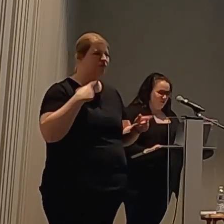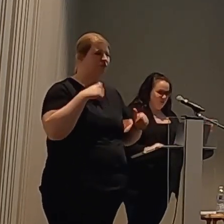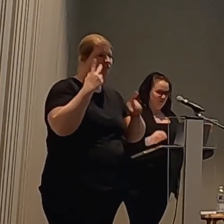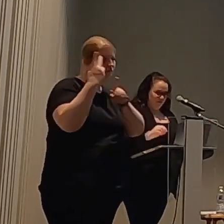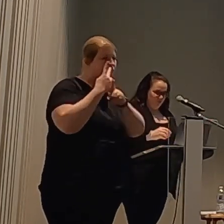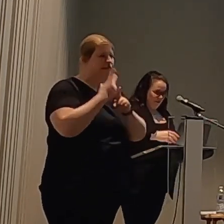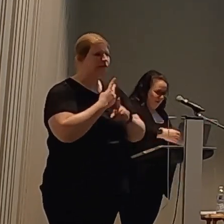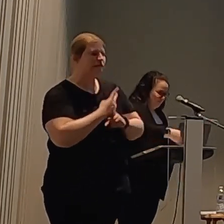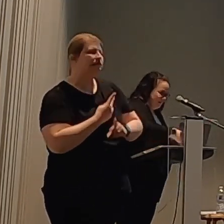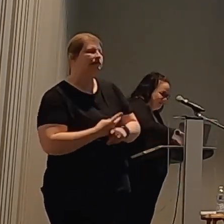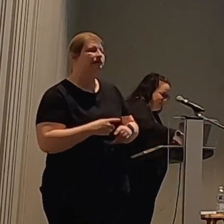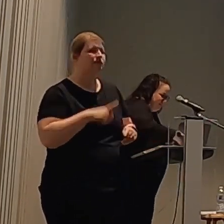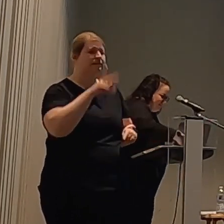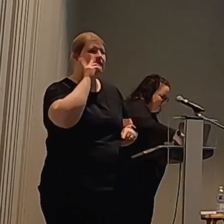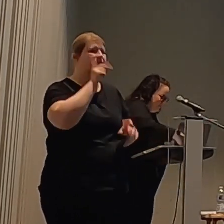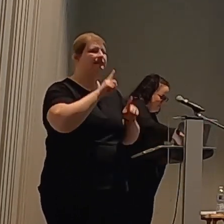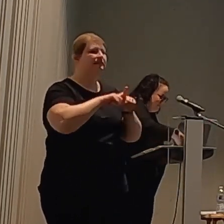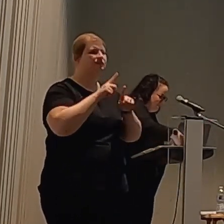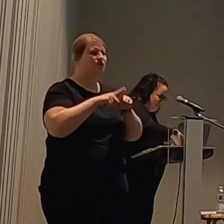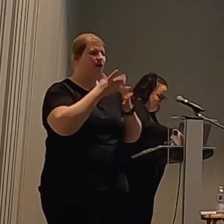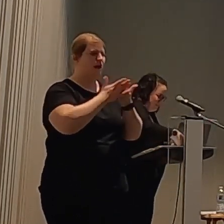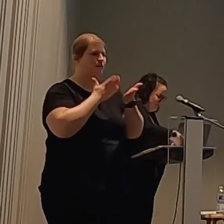how there are some different elements?